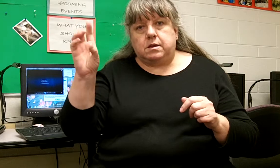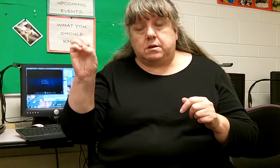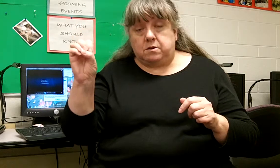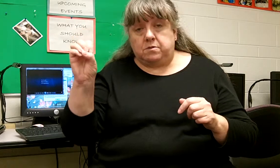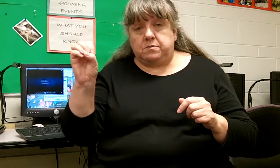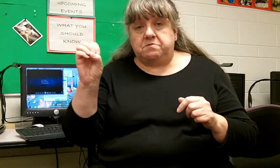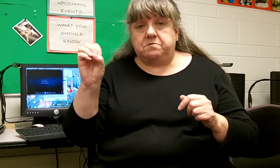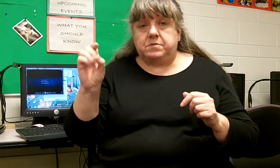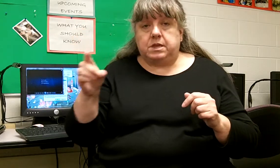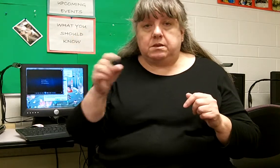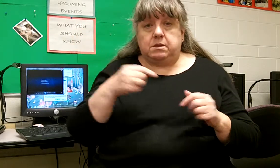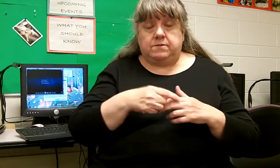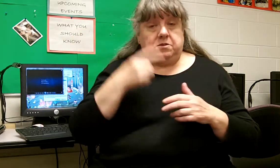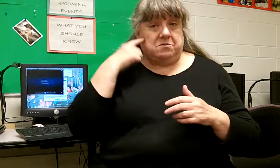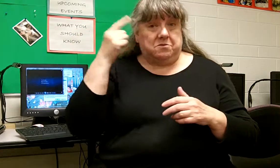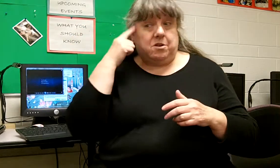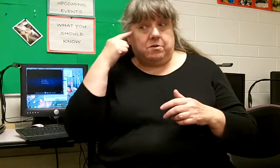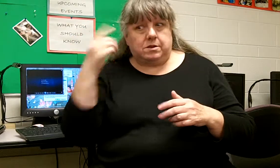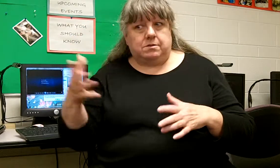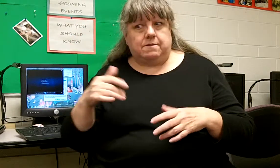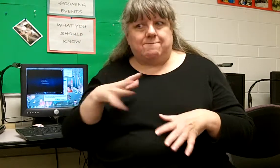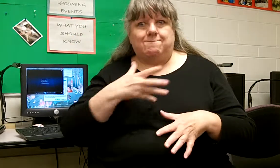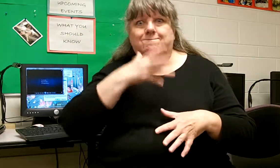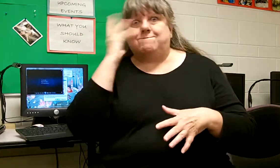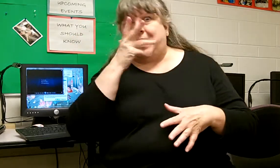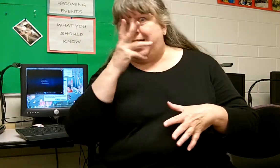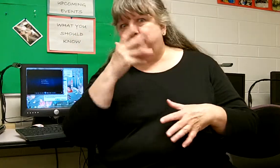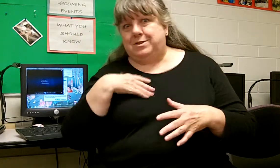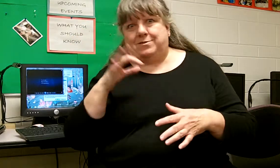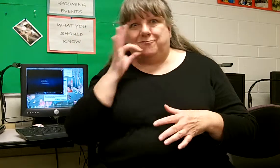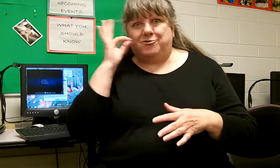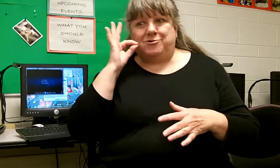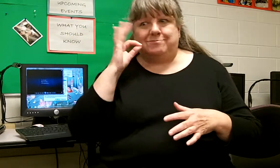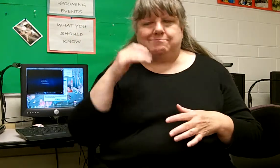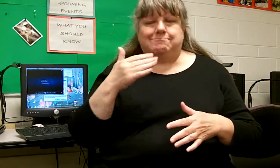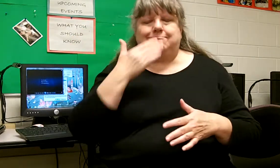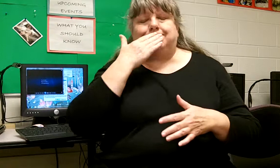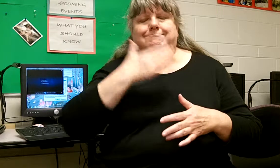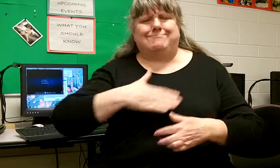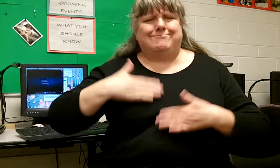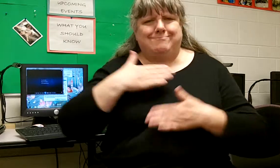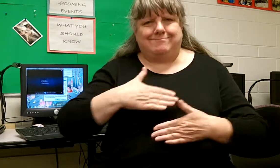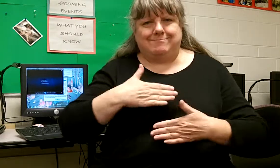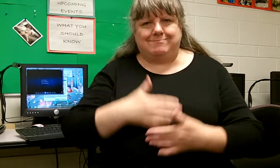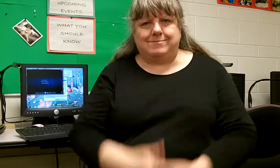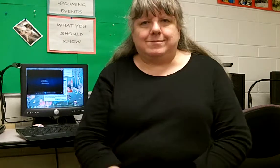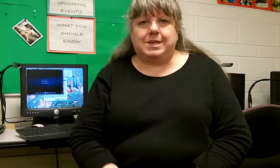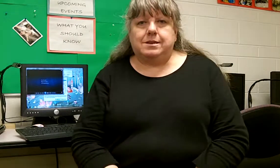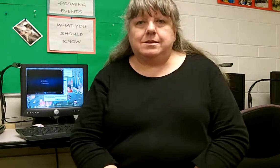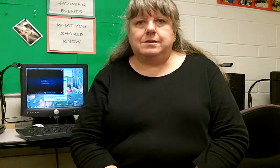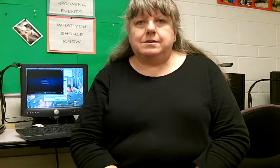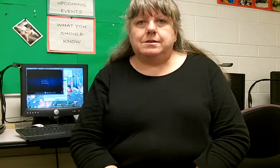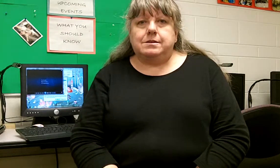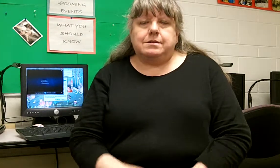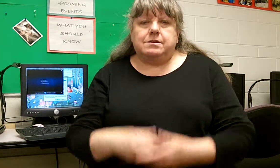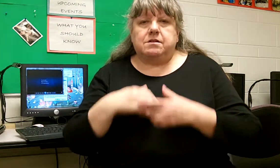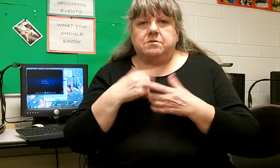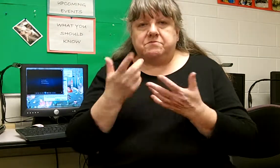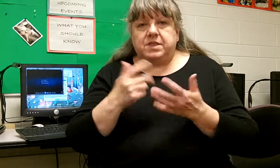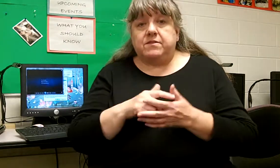even if you ate one. So, let's say I have 3 avocados. 1, 2,